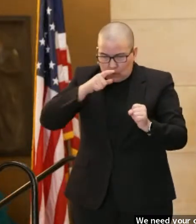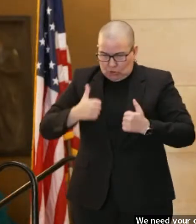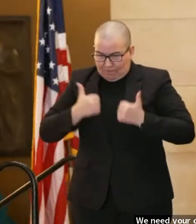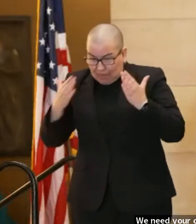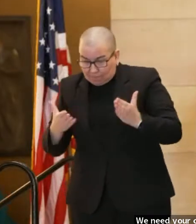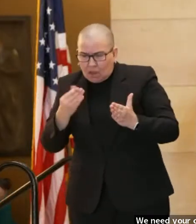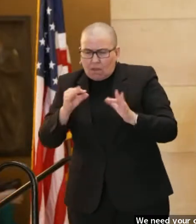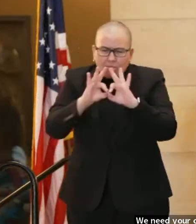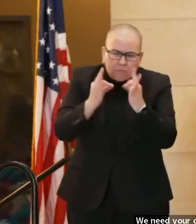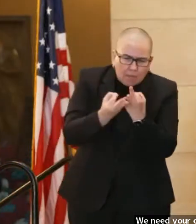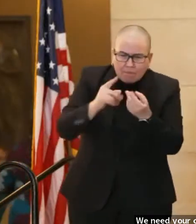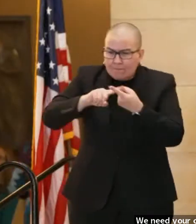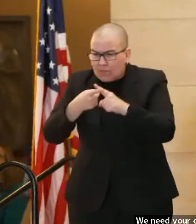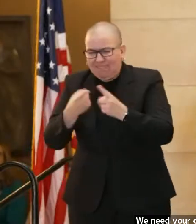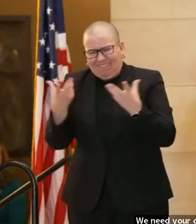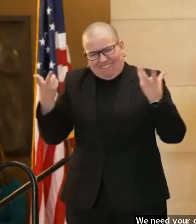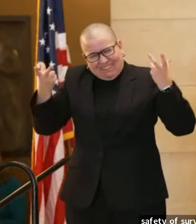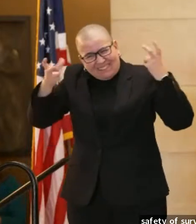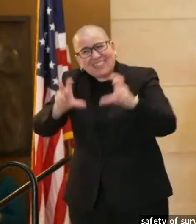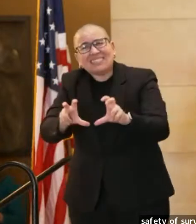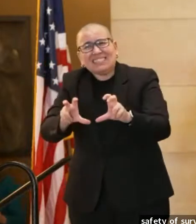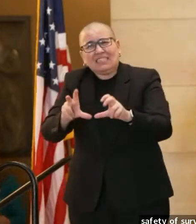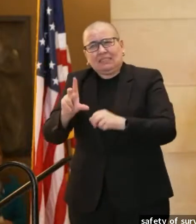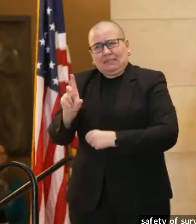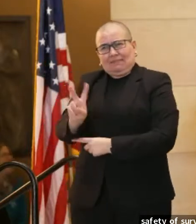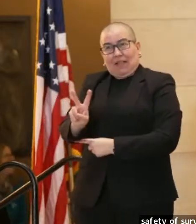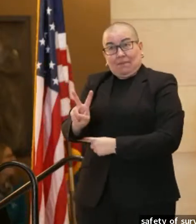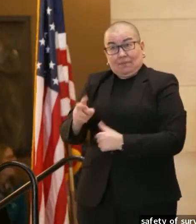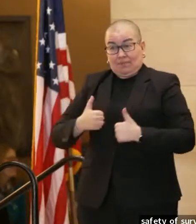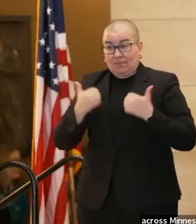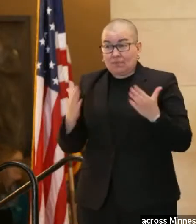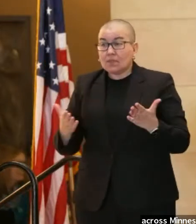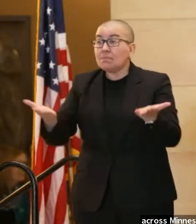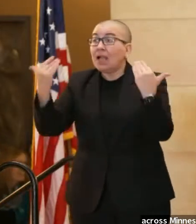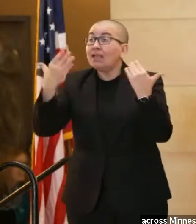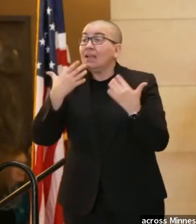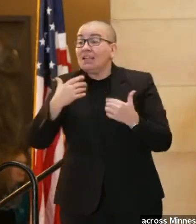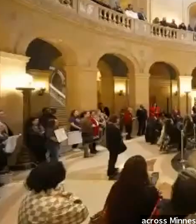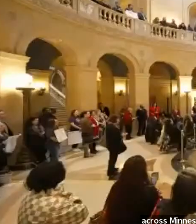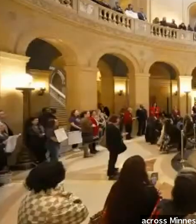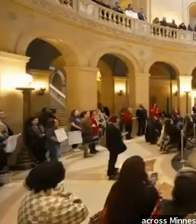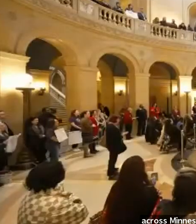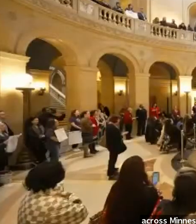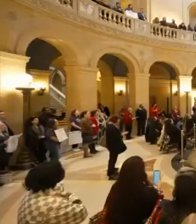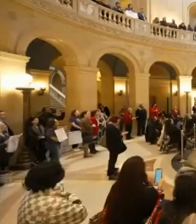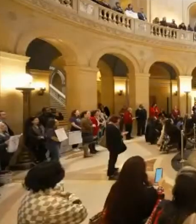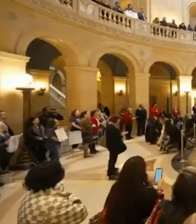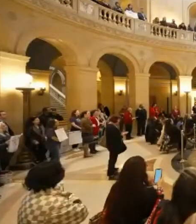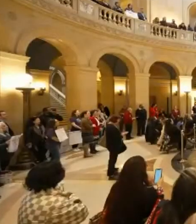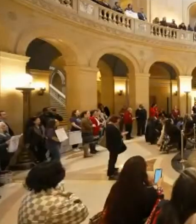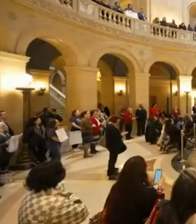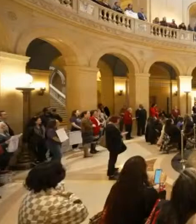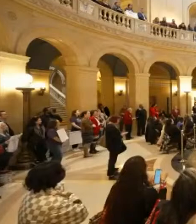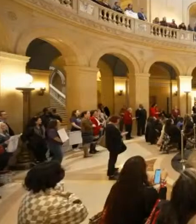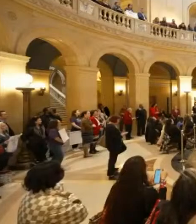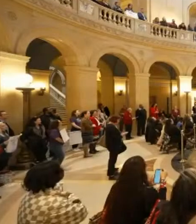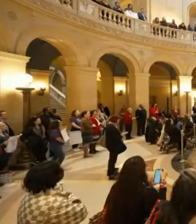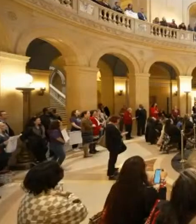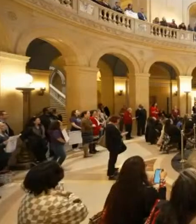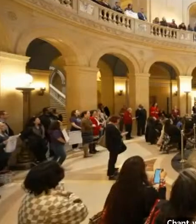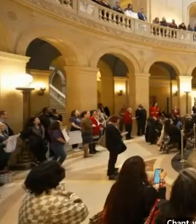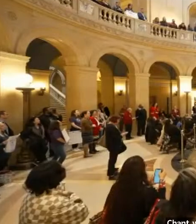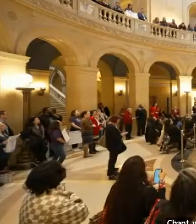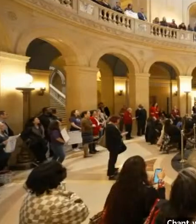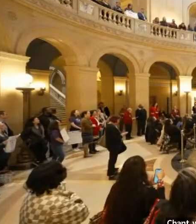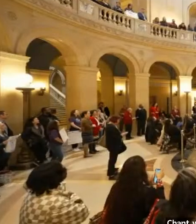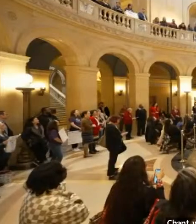by investing in victim survivors. Chant with me. Invest in survivors! Invest in